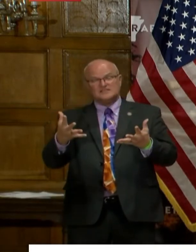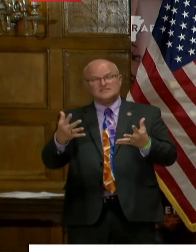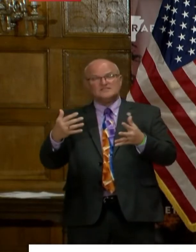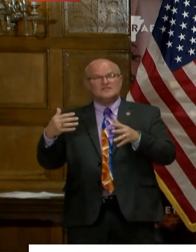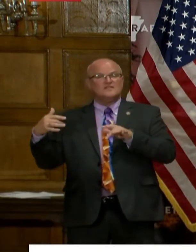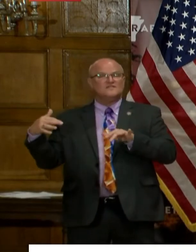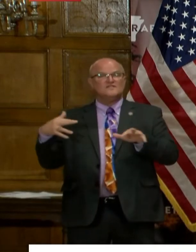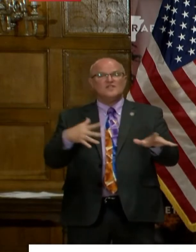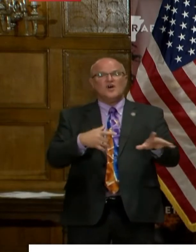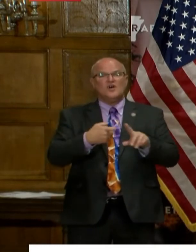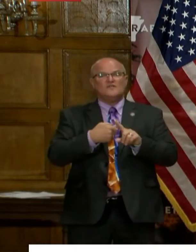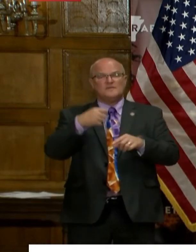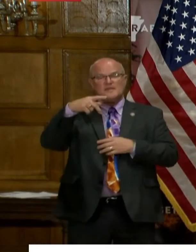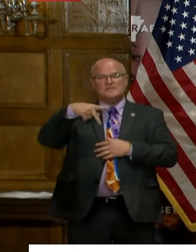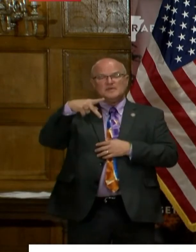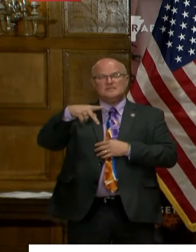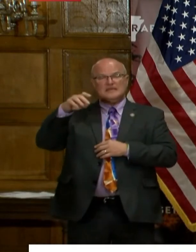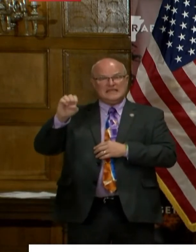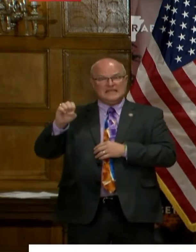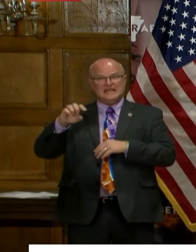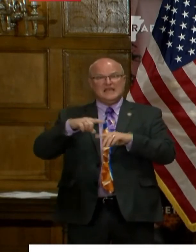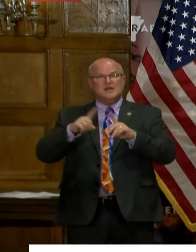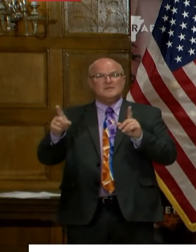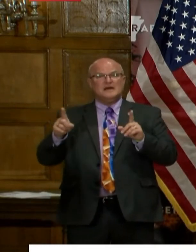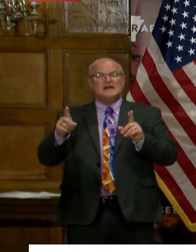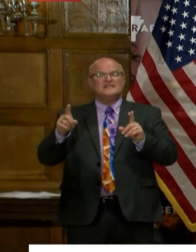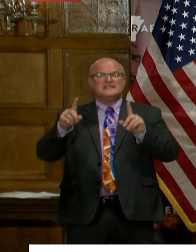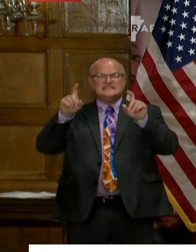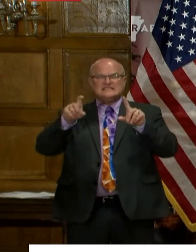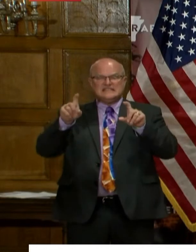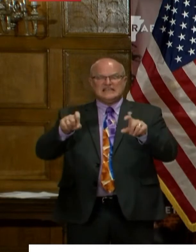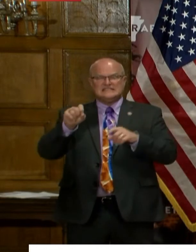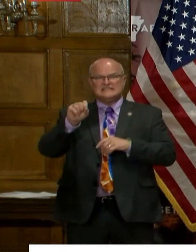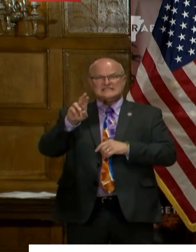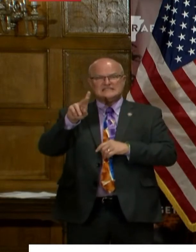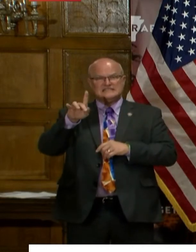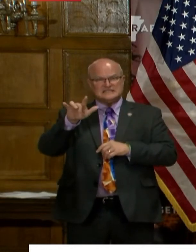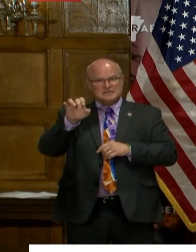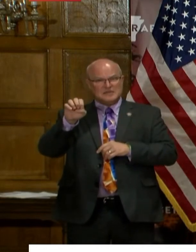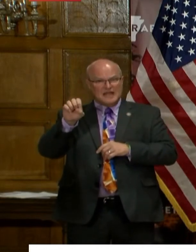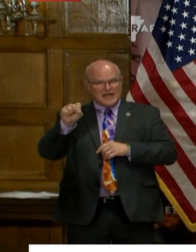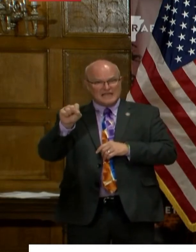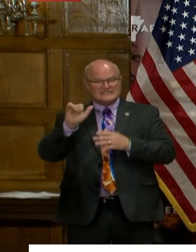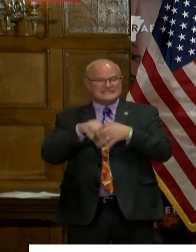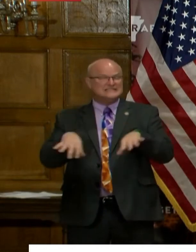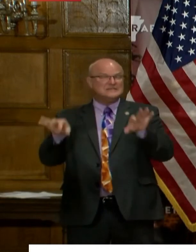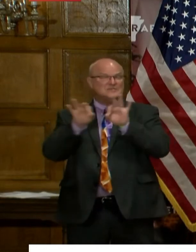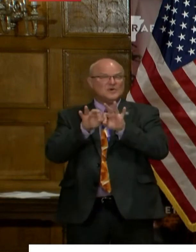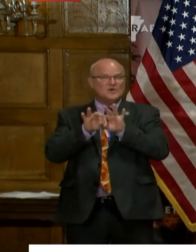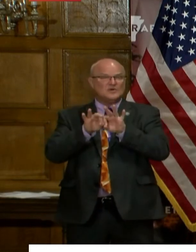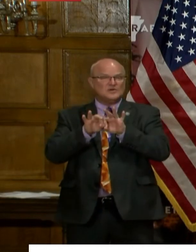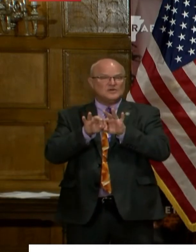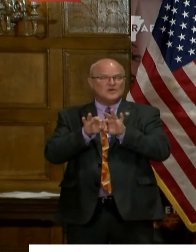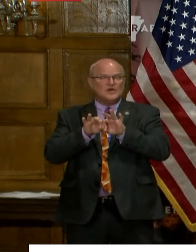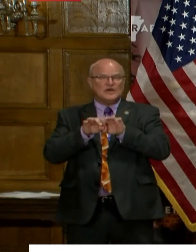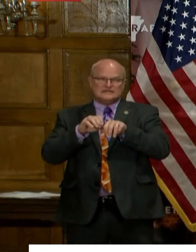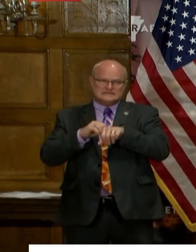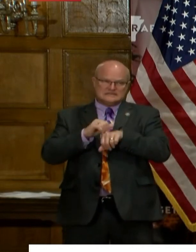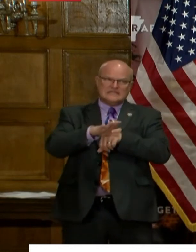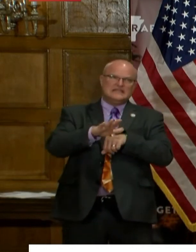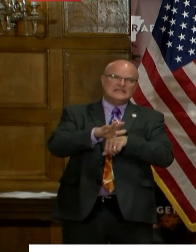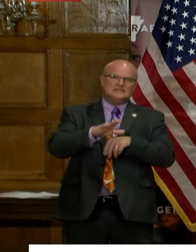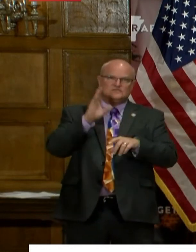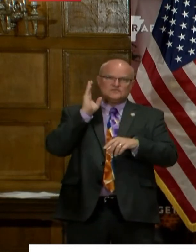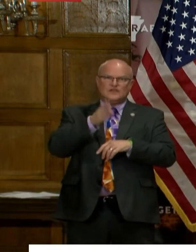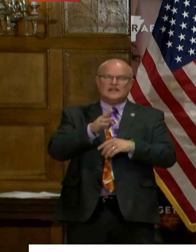on the PPE, but also the reagents, the testing supplies. That's a critical part of it. Where they're sending it, like they're sending